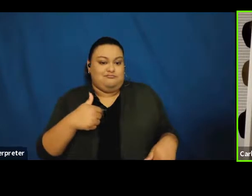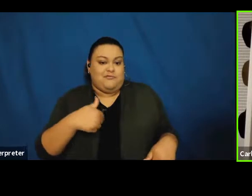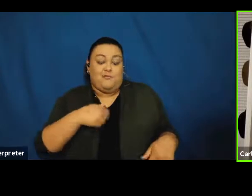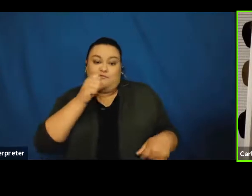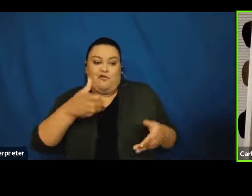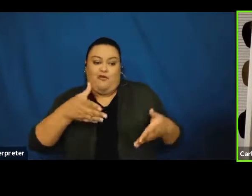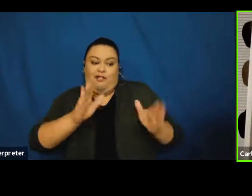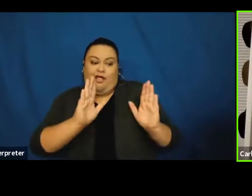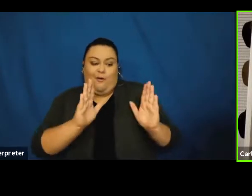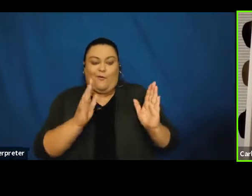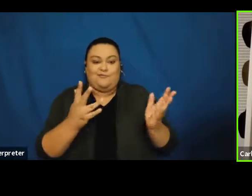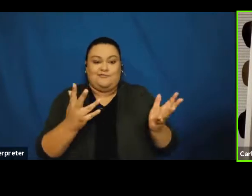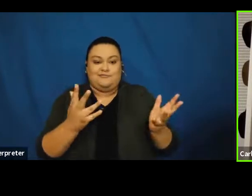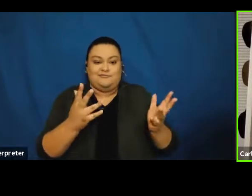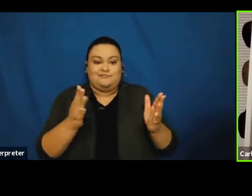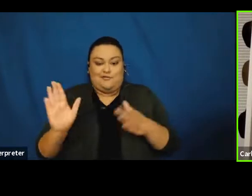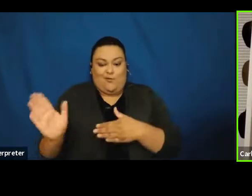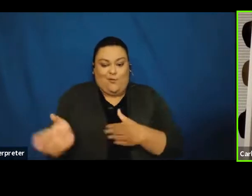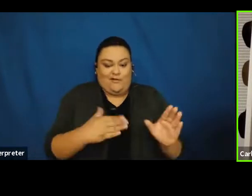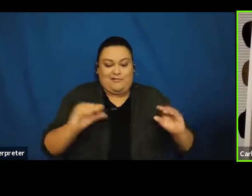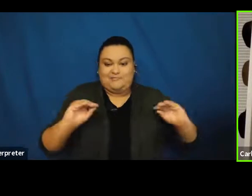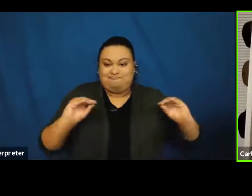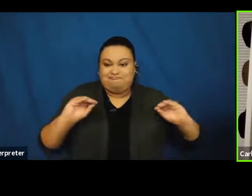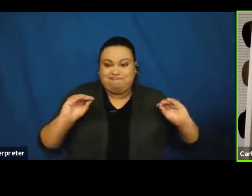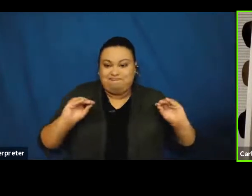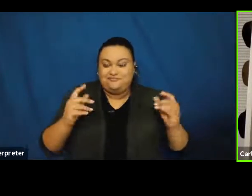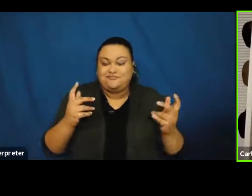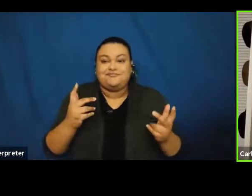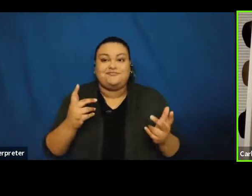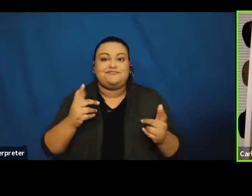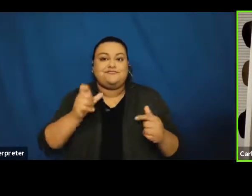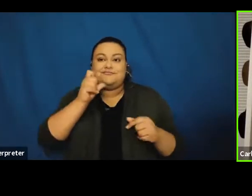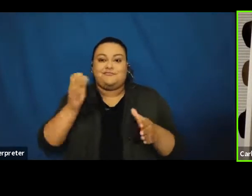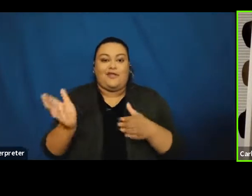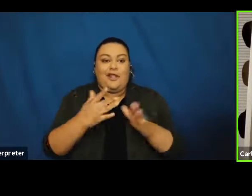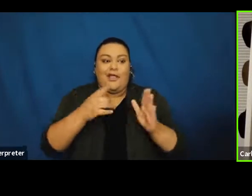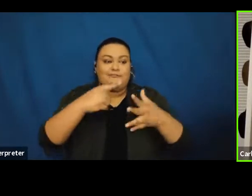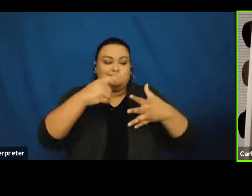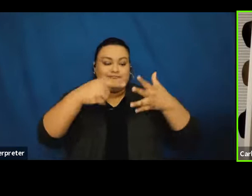to be organizing anymore, or allowed to do all kinds of, quote,